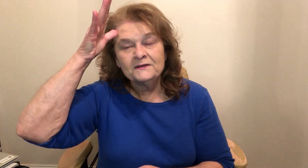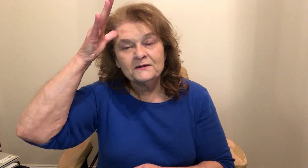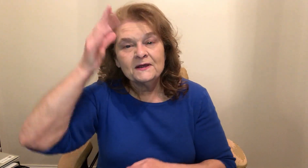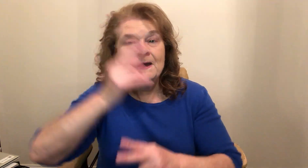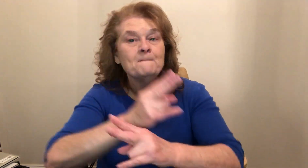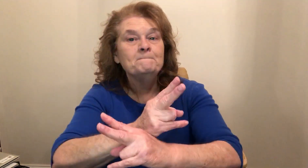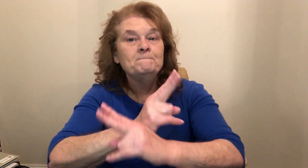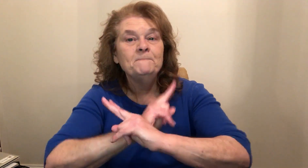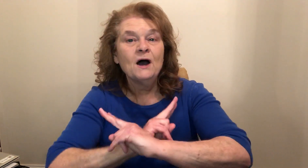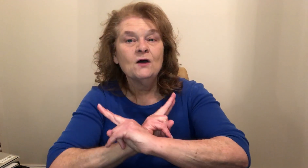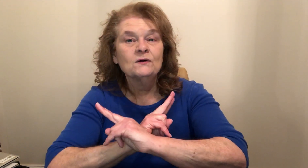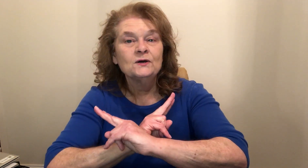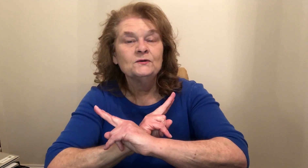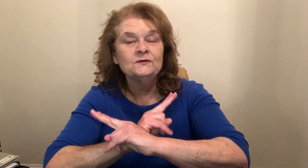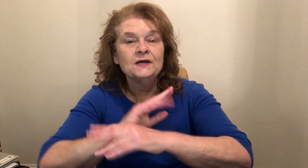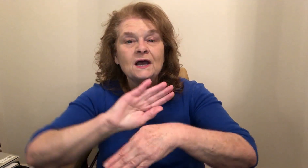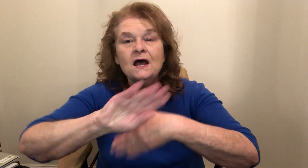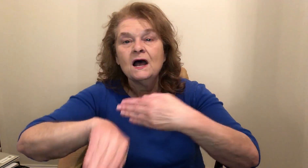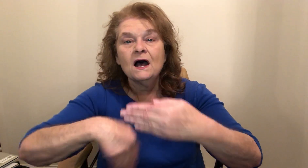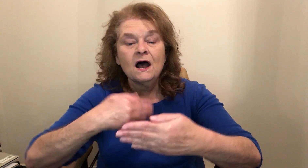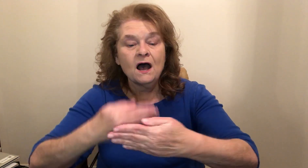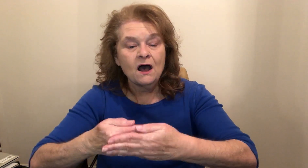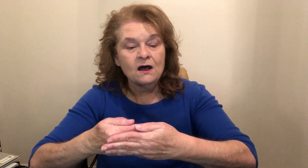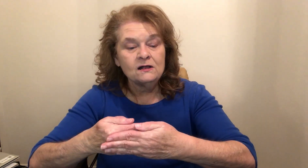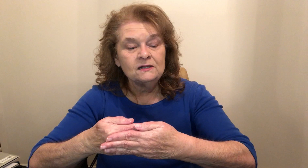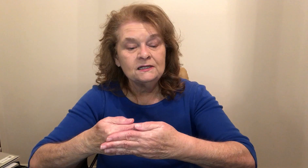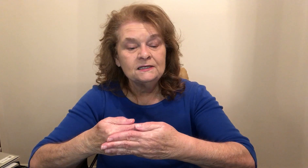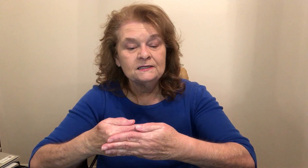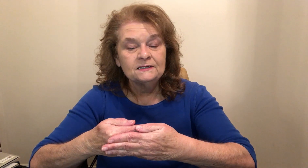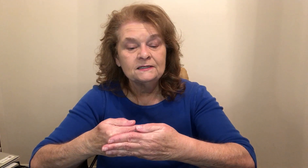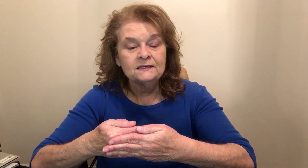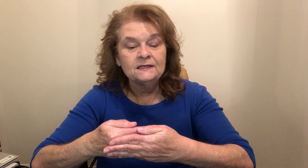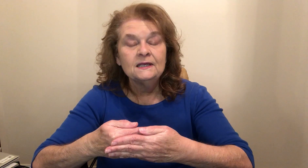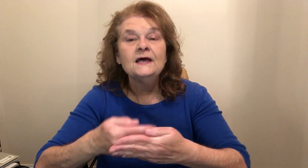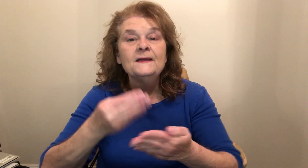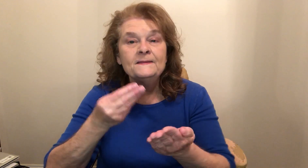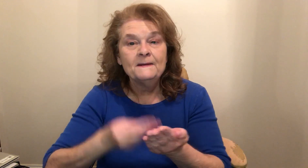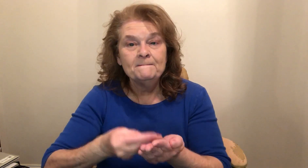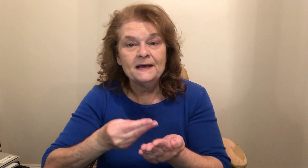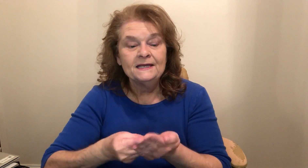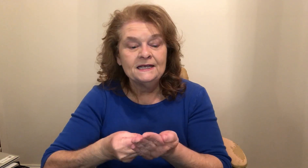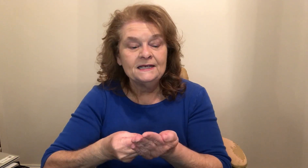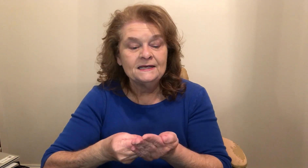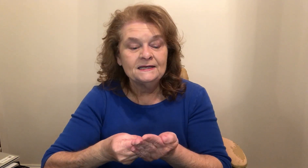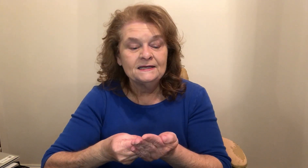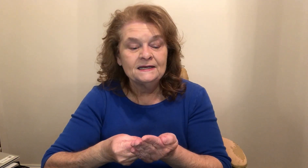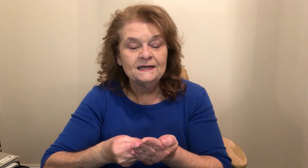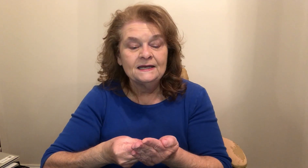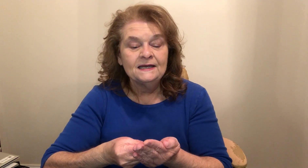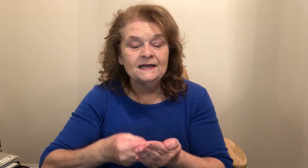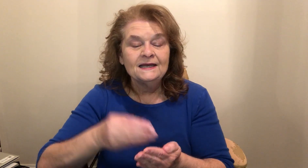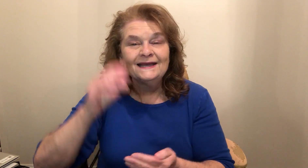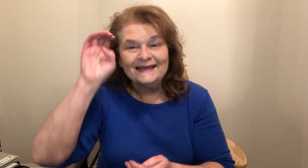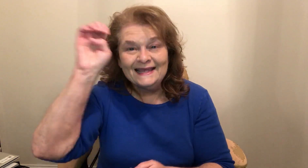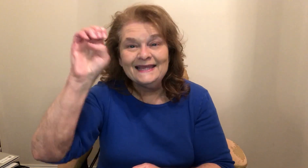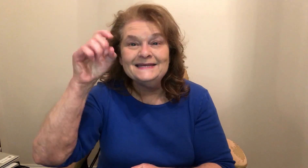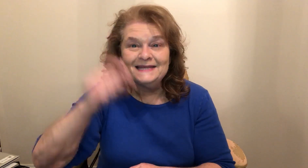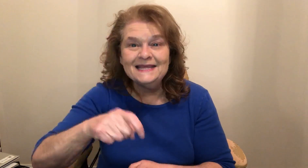father borrowed all the money he